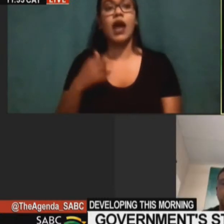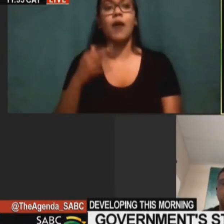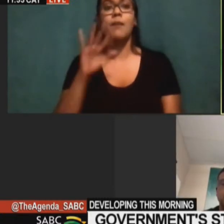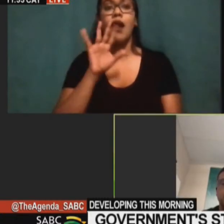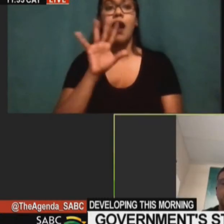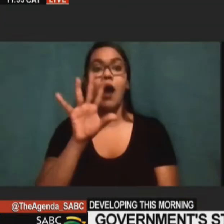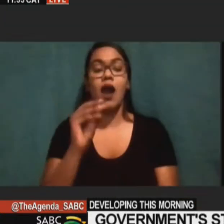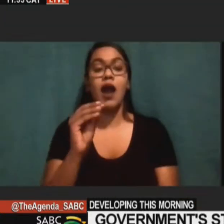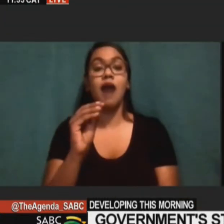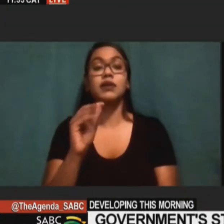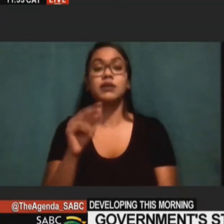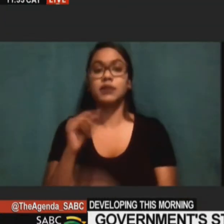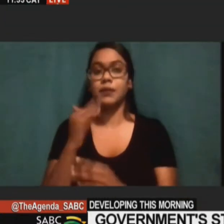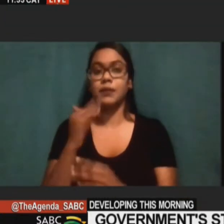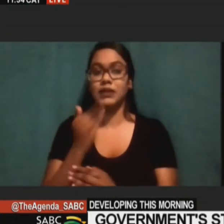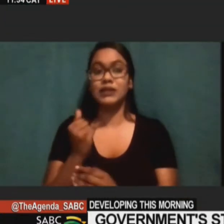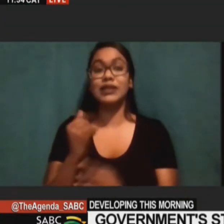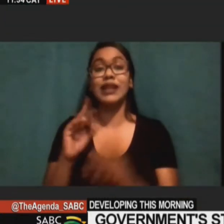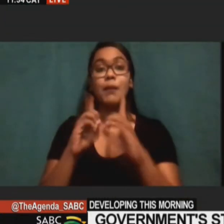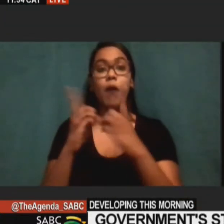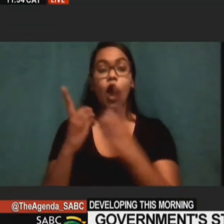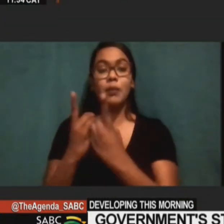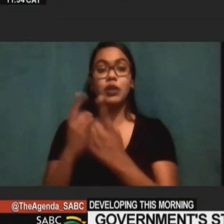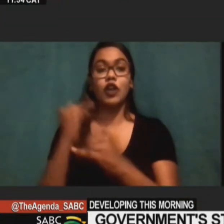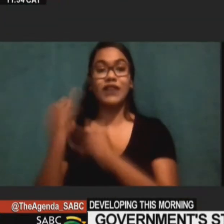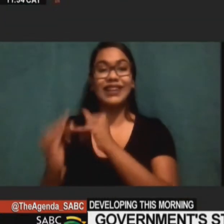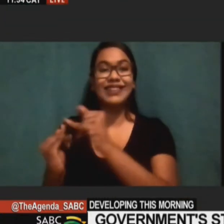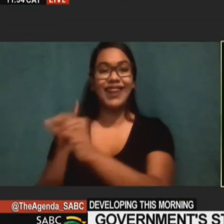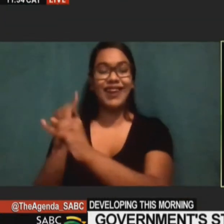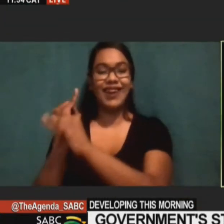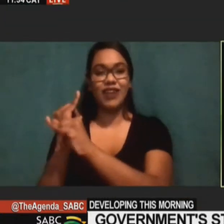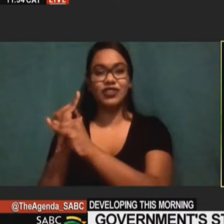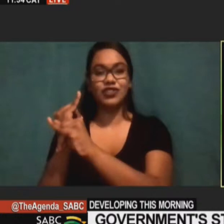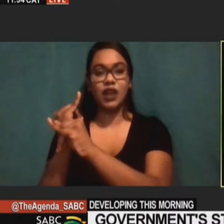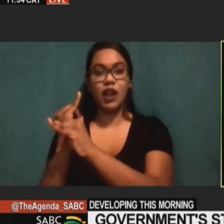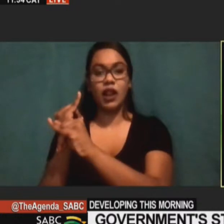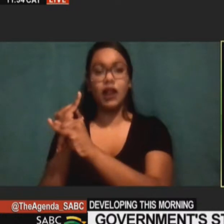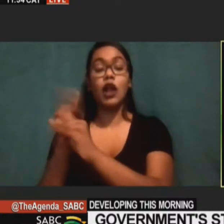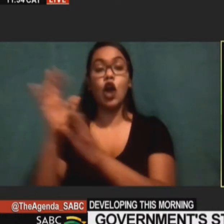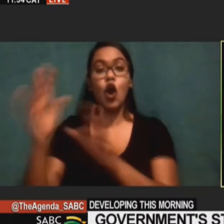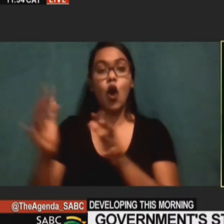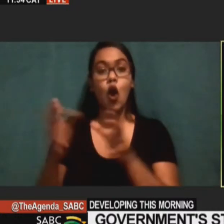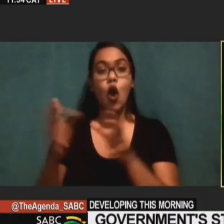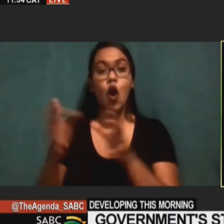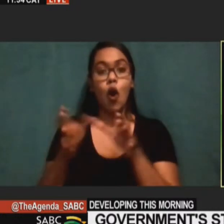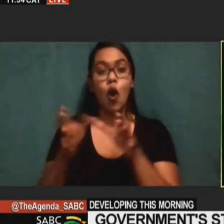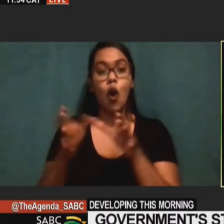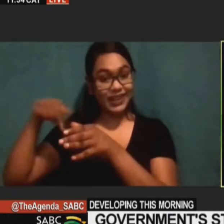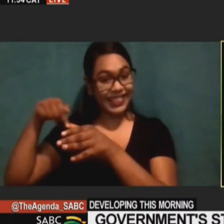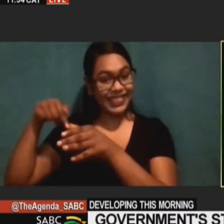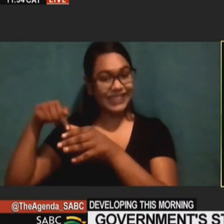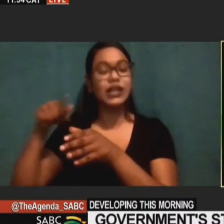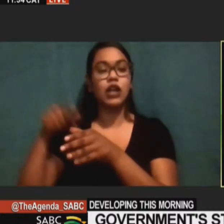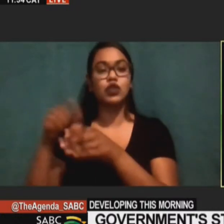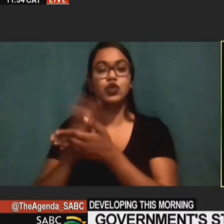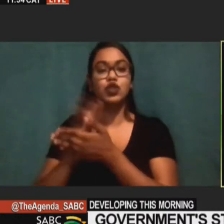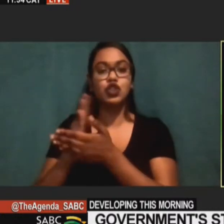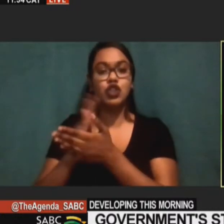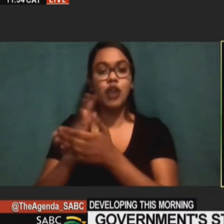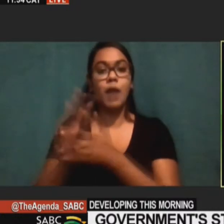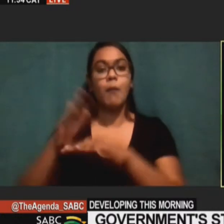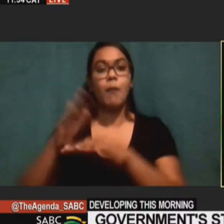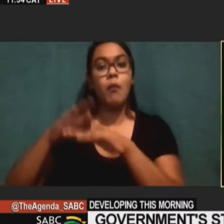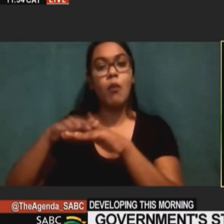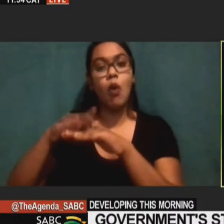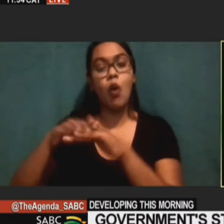of International Relations and Cooperation, Mr. Gleason Munyela, to share with us as far as